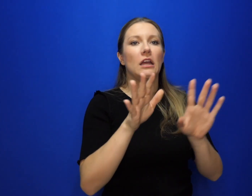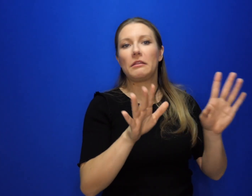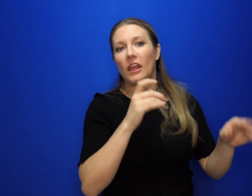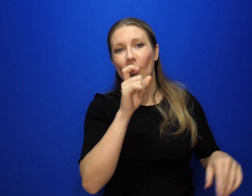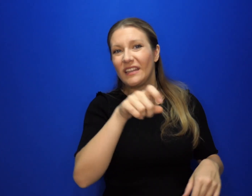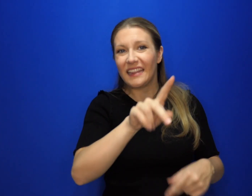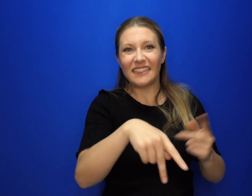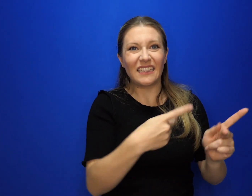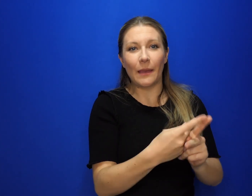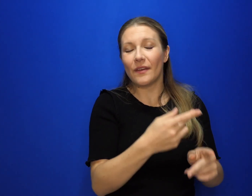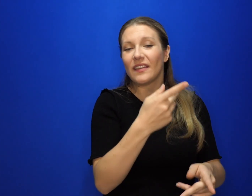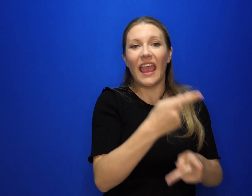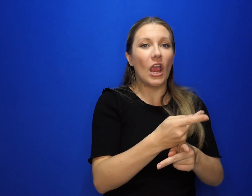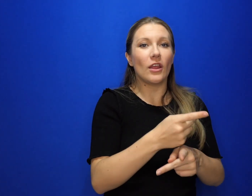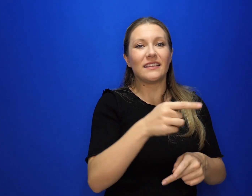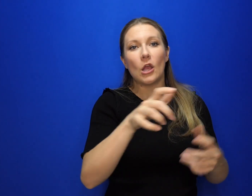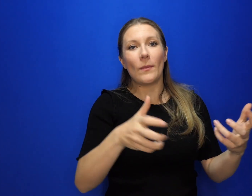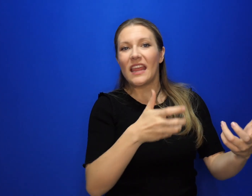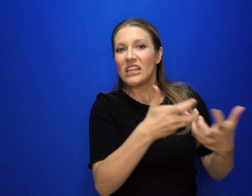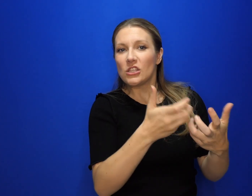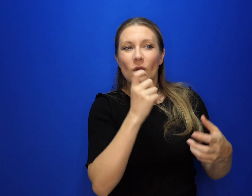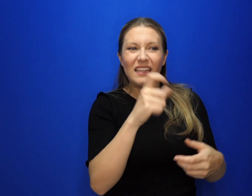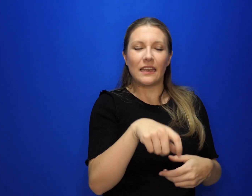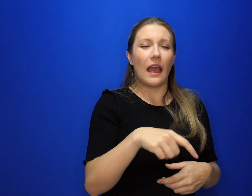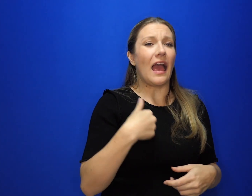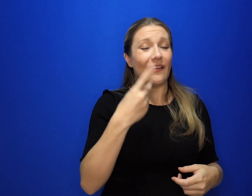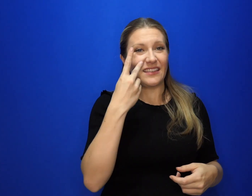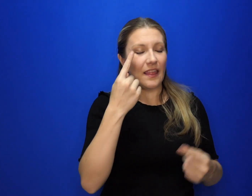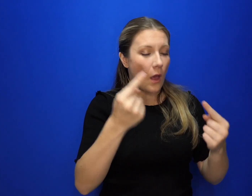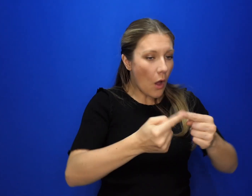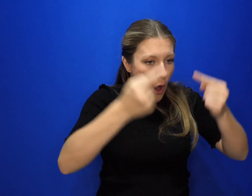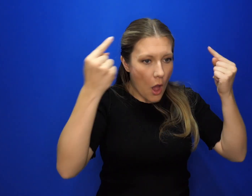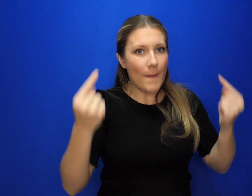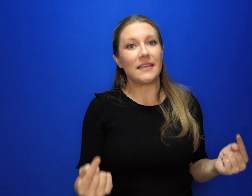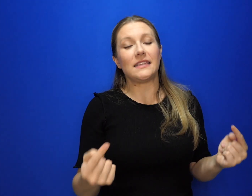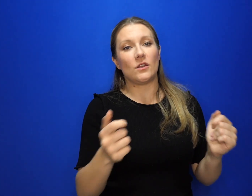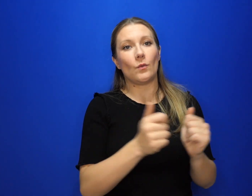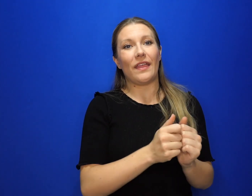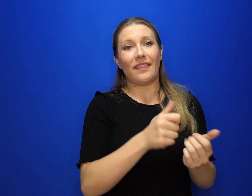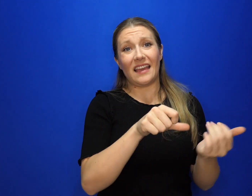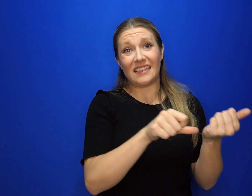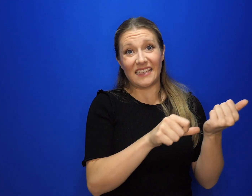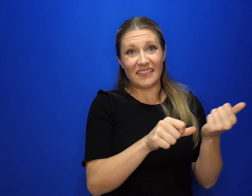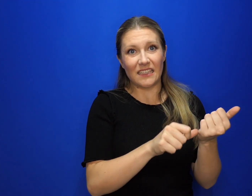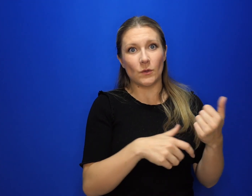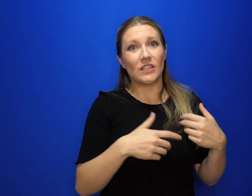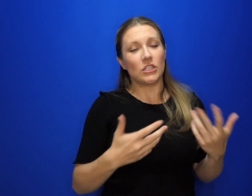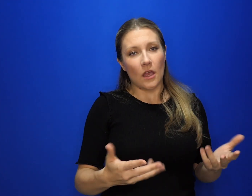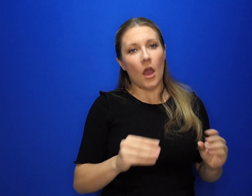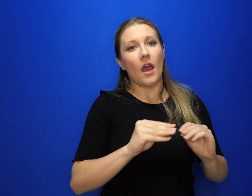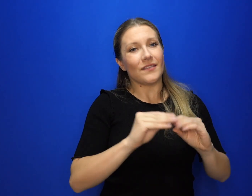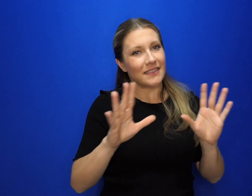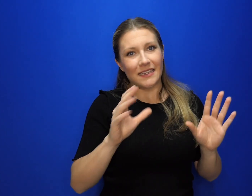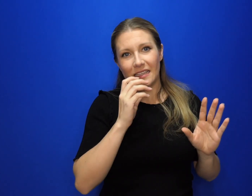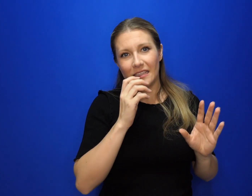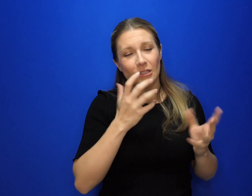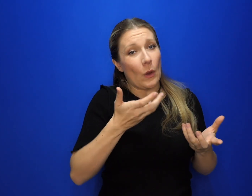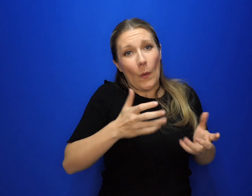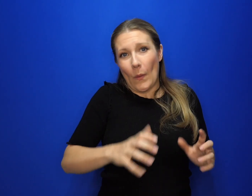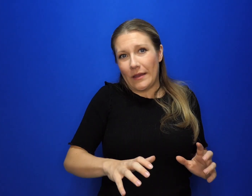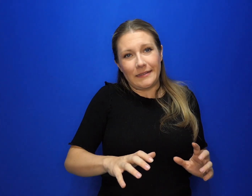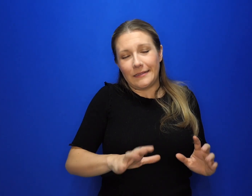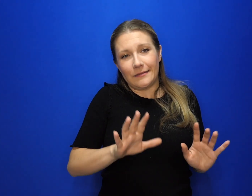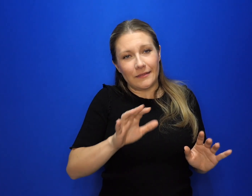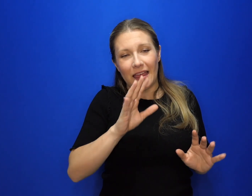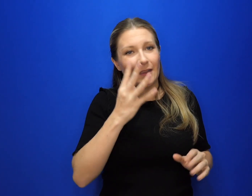don't need this kind of accommodation. I mean, I've seen the total opposite in terms of assistance, which obviously is not what you want to